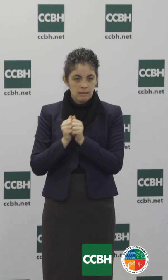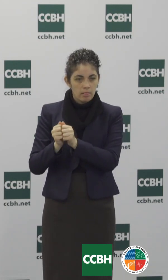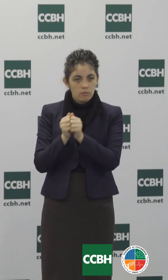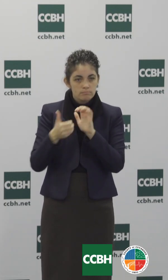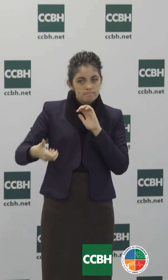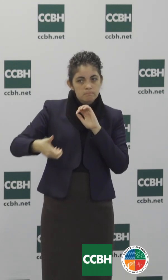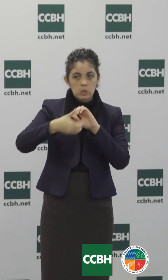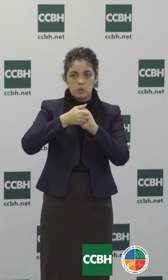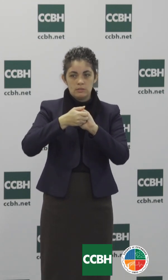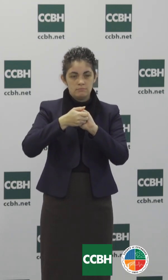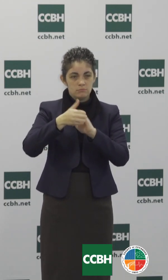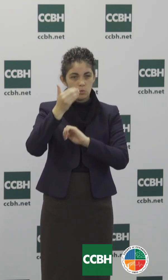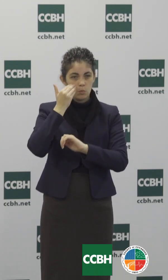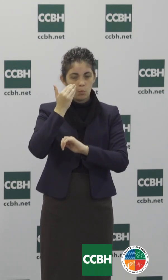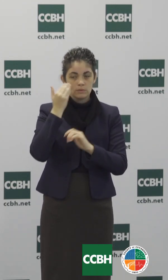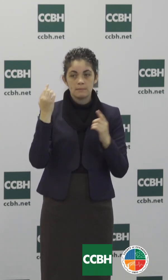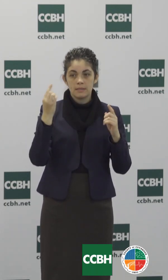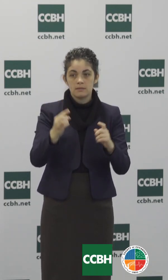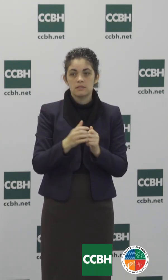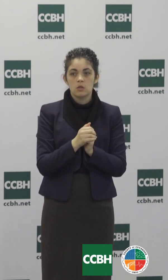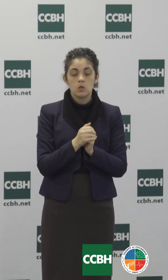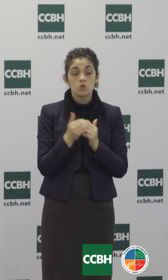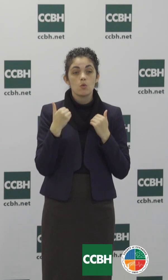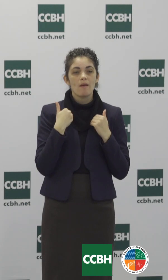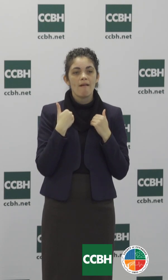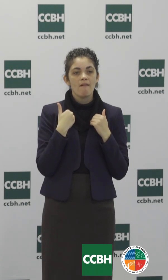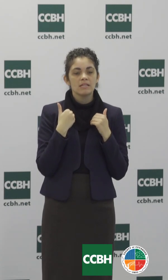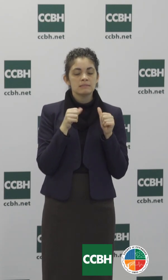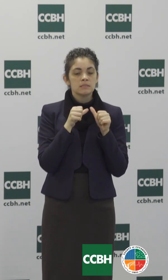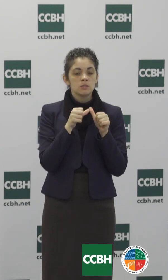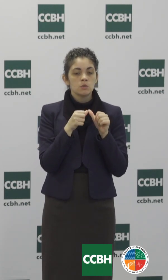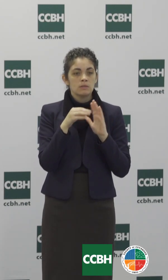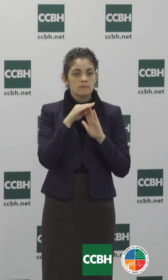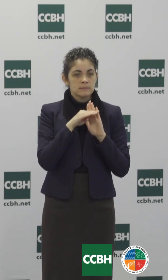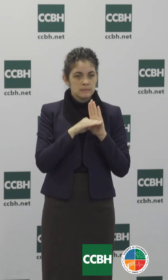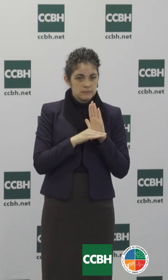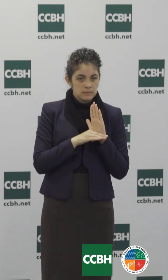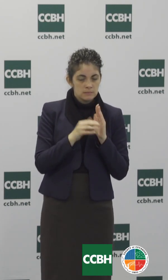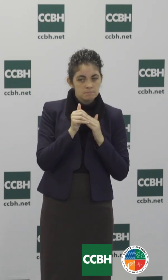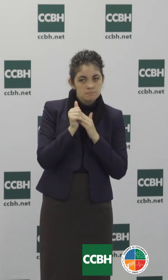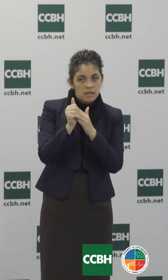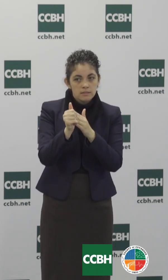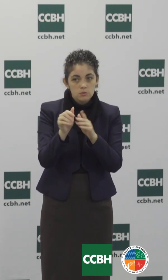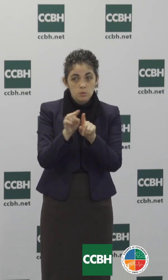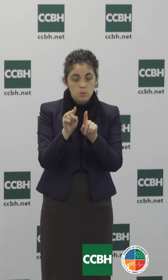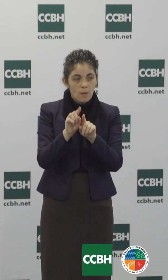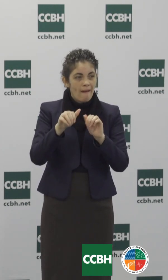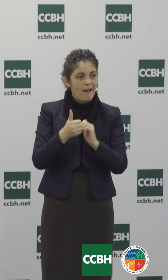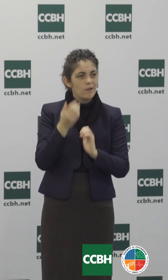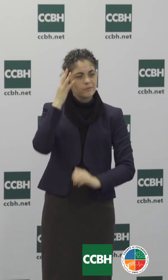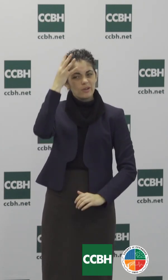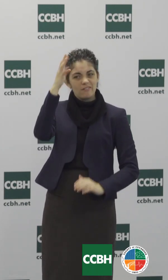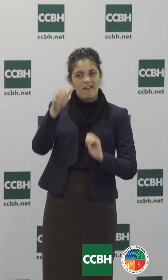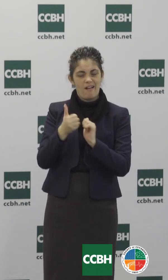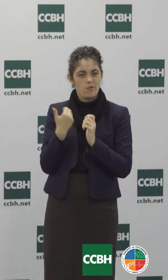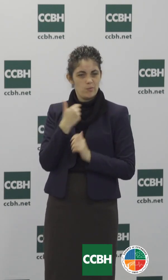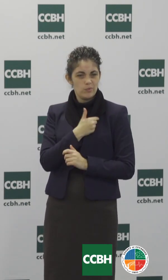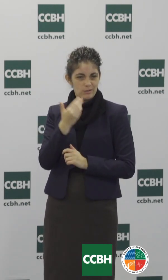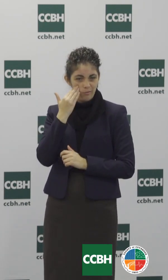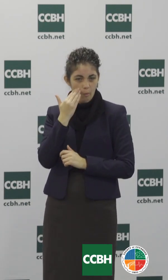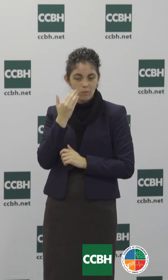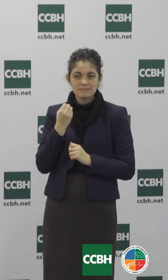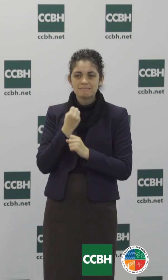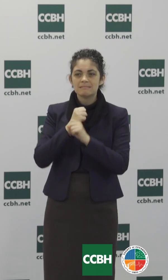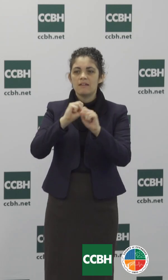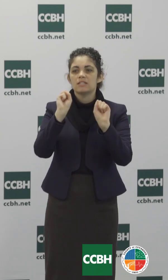them. We have been developing guidance and will continue to do that. We need to be creative about how we understand the